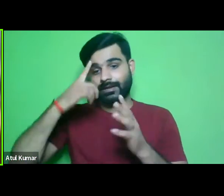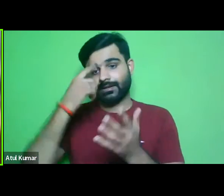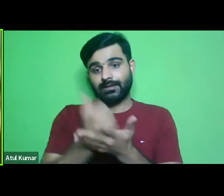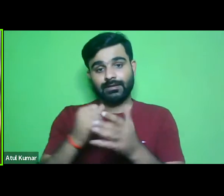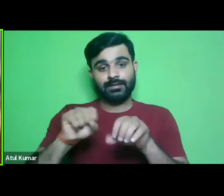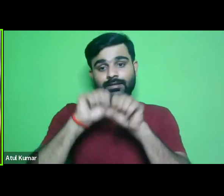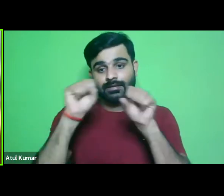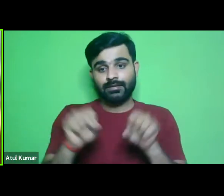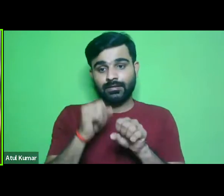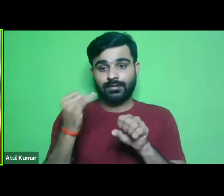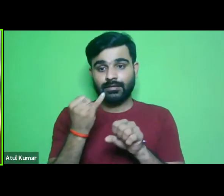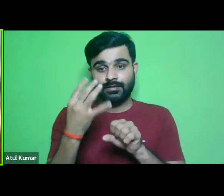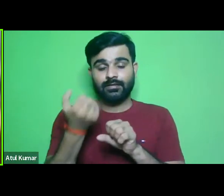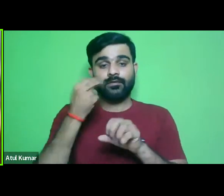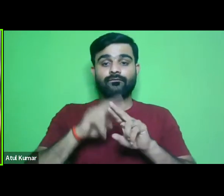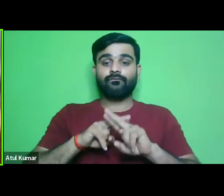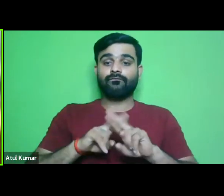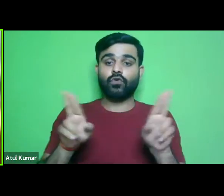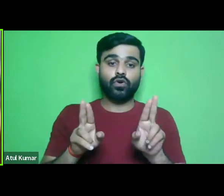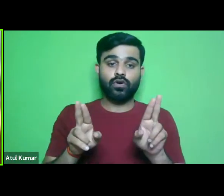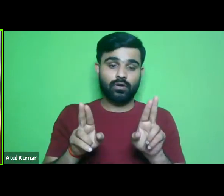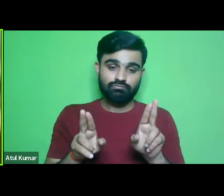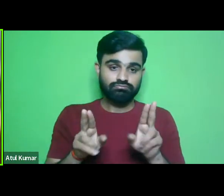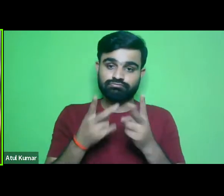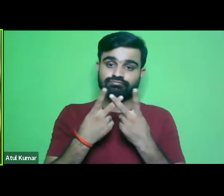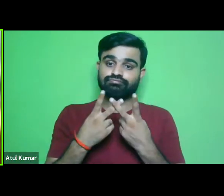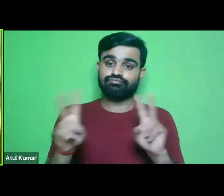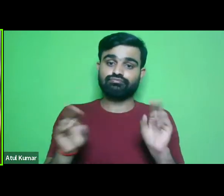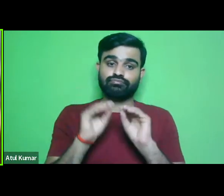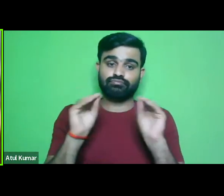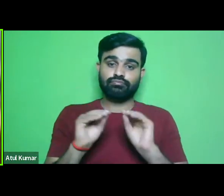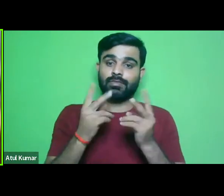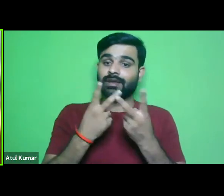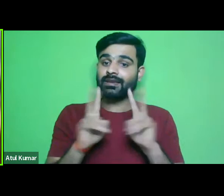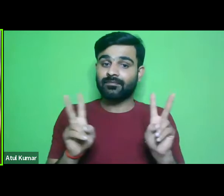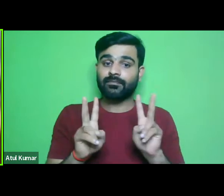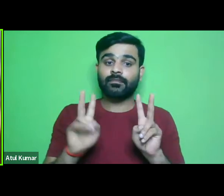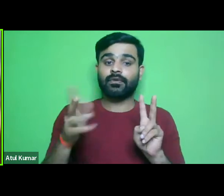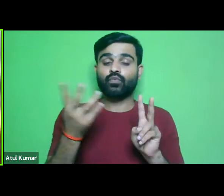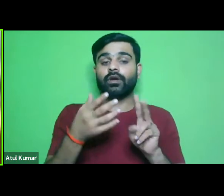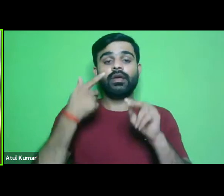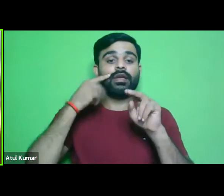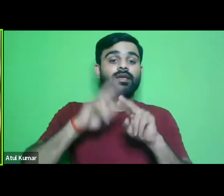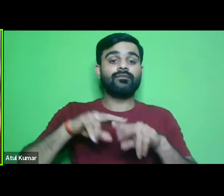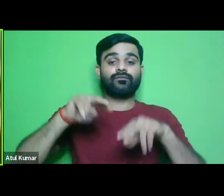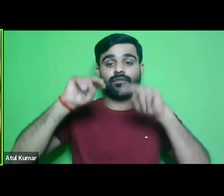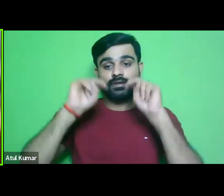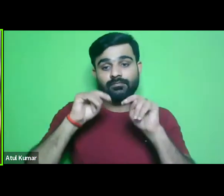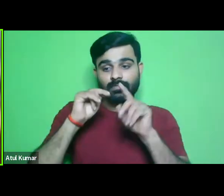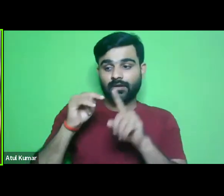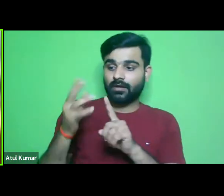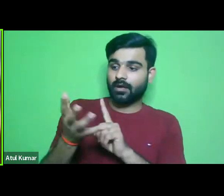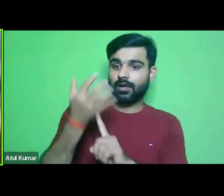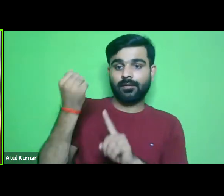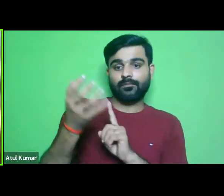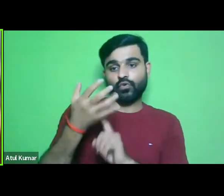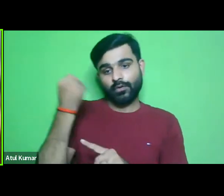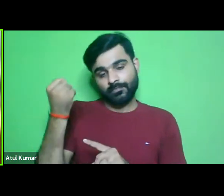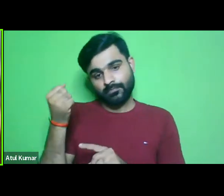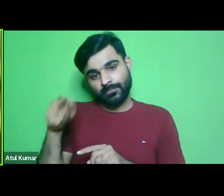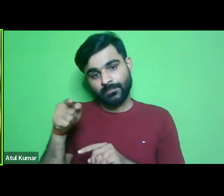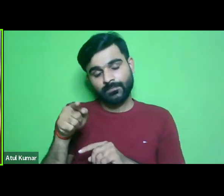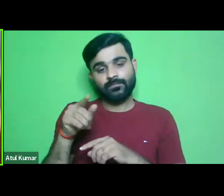been defined is completely, not completely different, but different enough that it requires different approaches. And